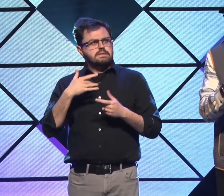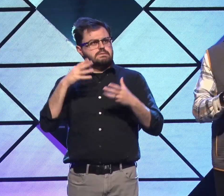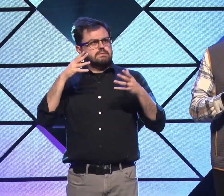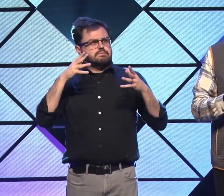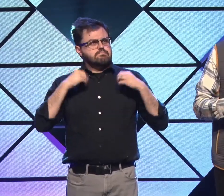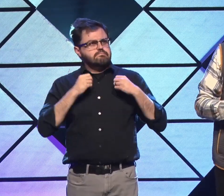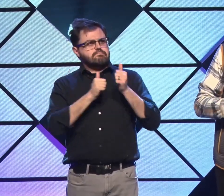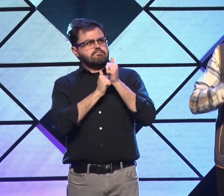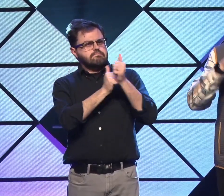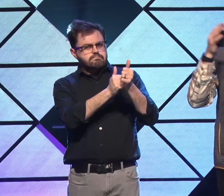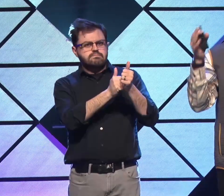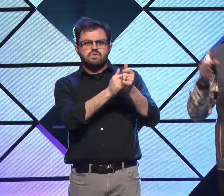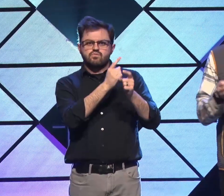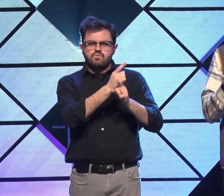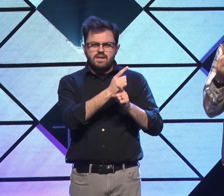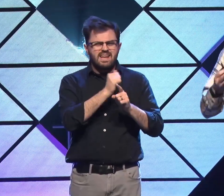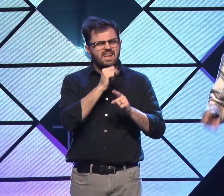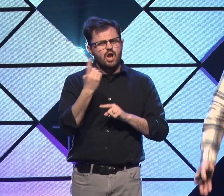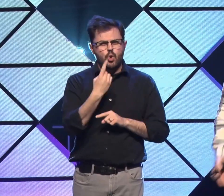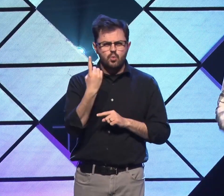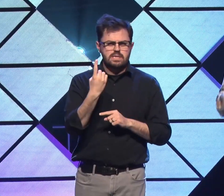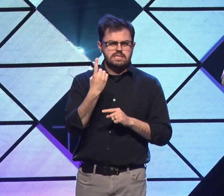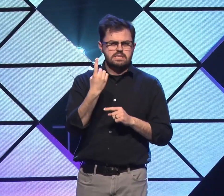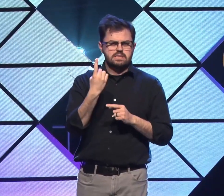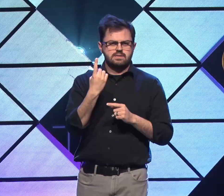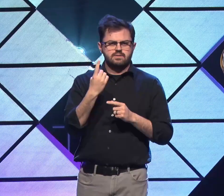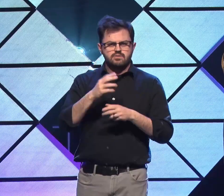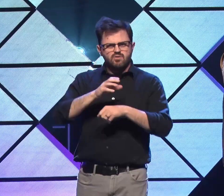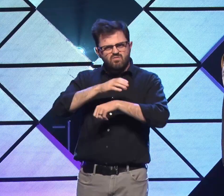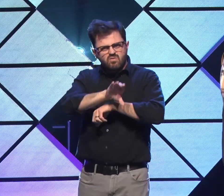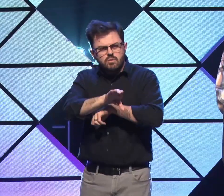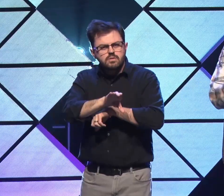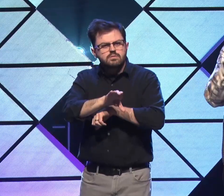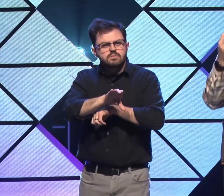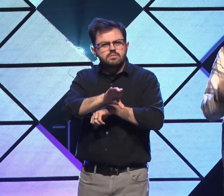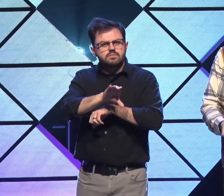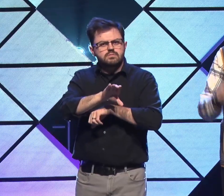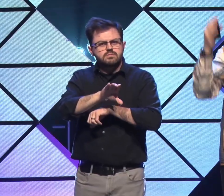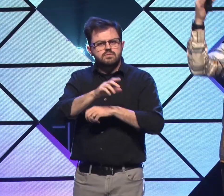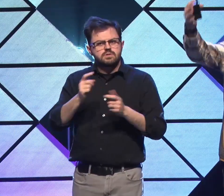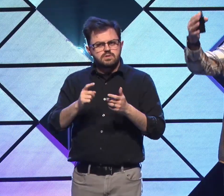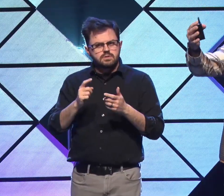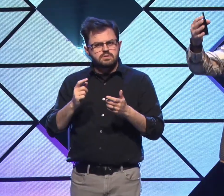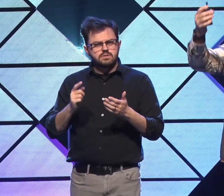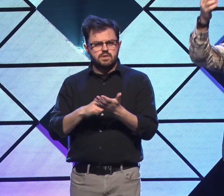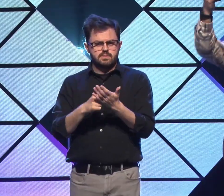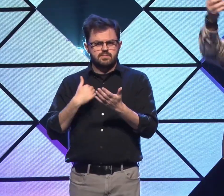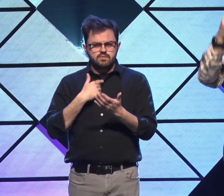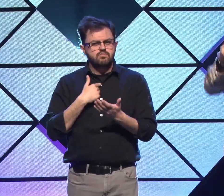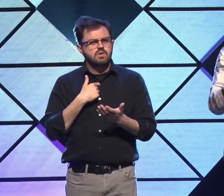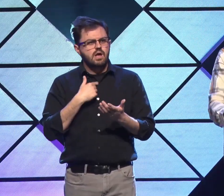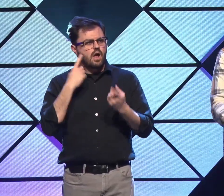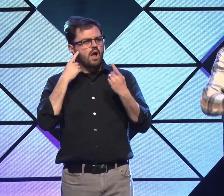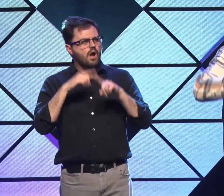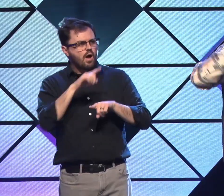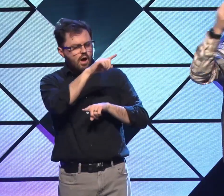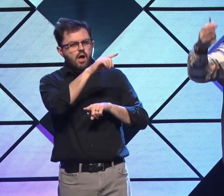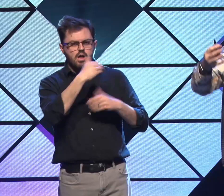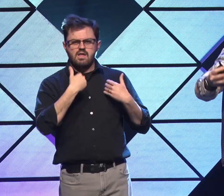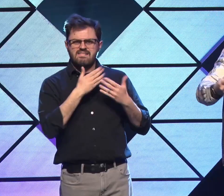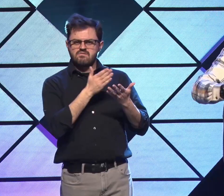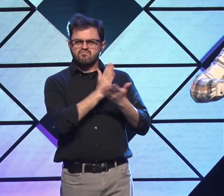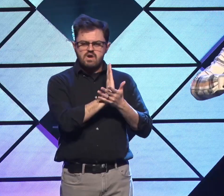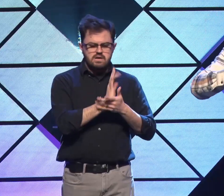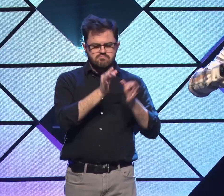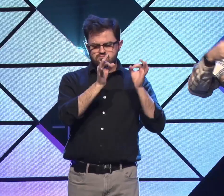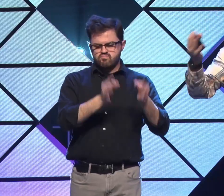not only because of coercion or incentives, but also because we kind of perceive them as having the right to make a decision or issue